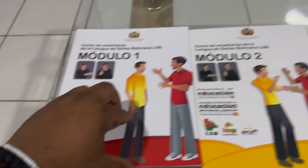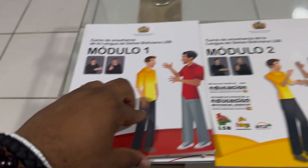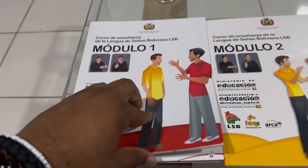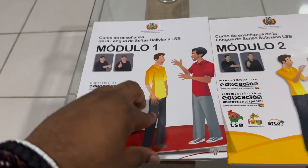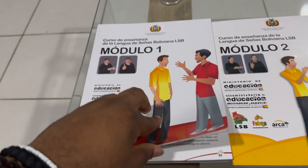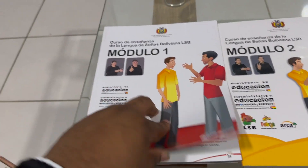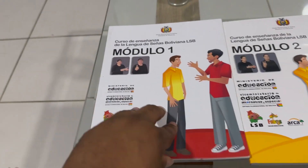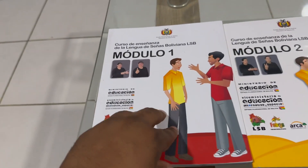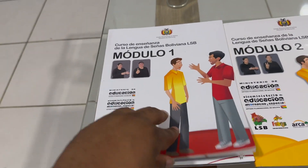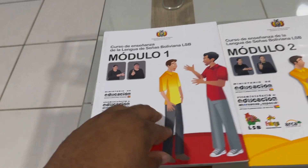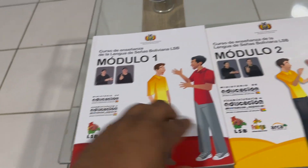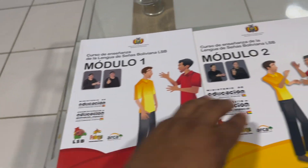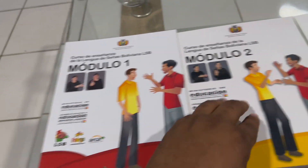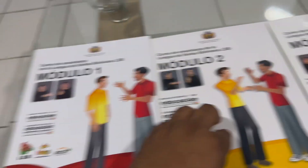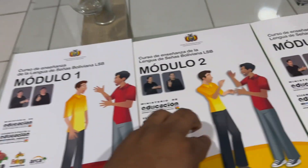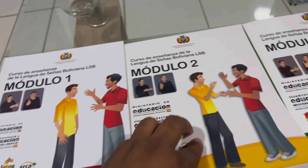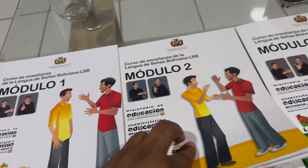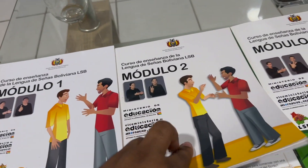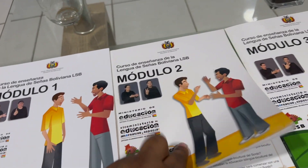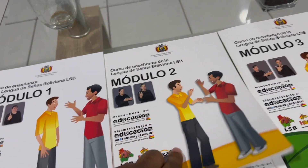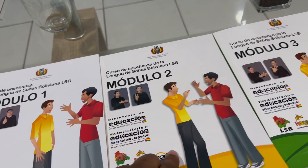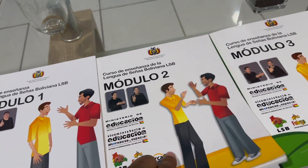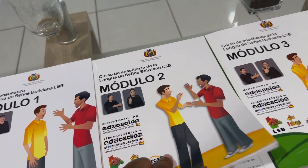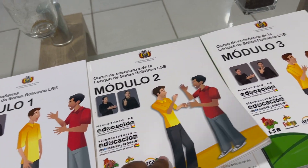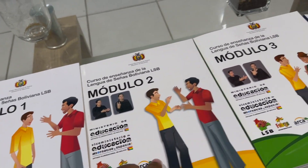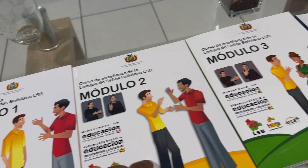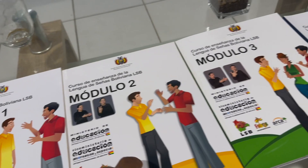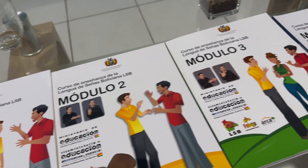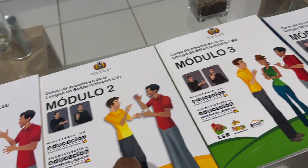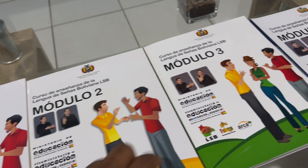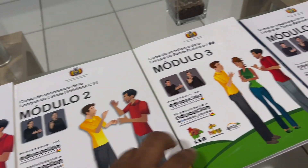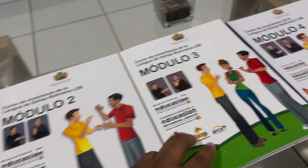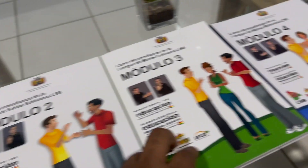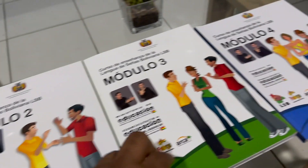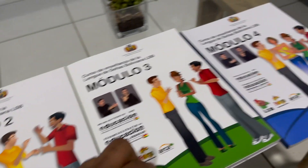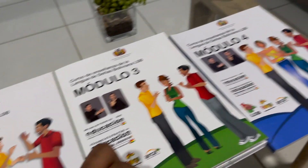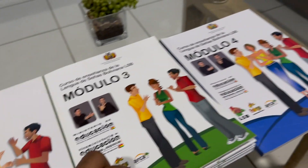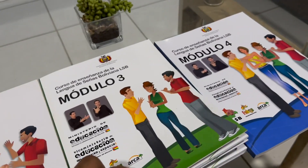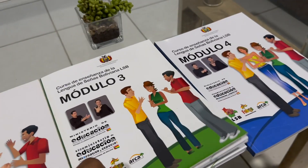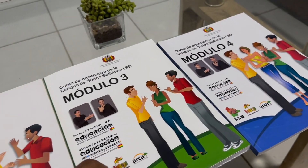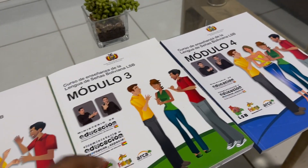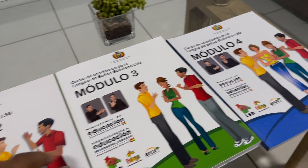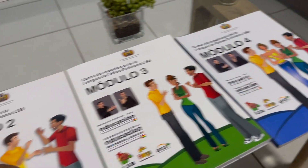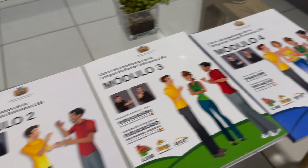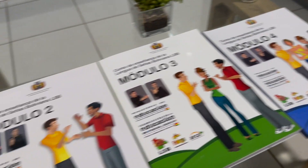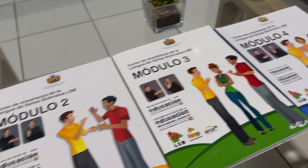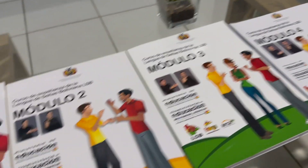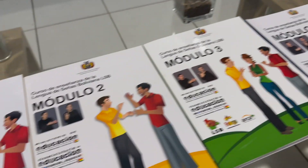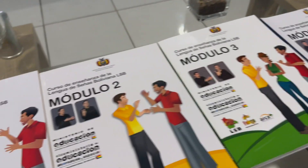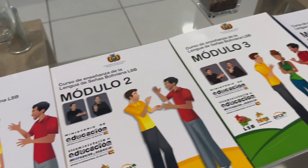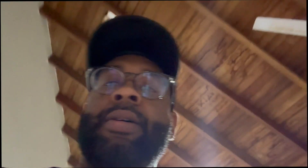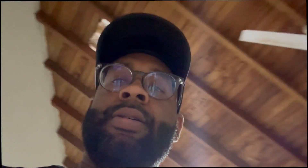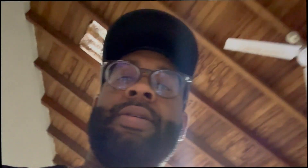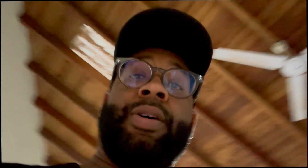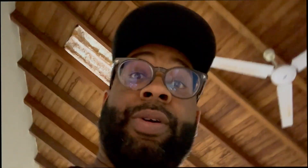already finished module 1. They're finishing up module 2 now. And then obviously 3 and 4 is what they have left. Hold on, go